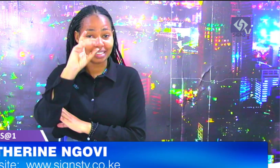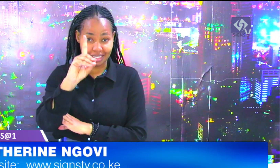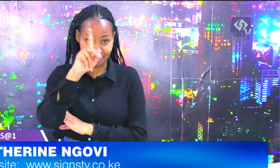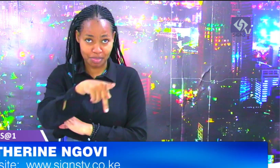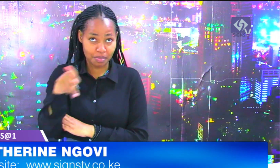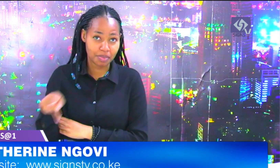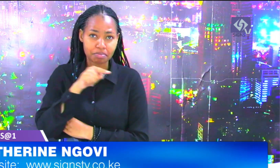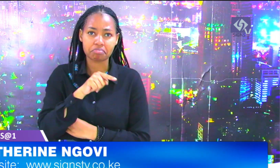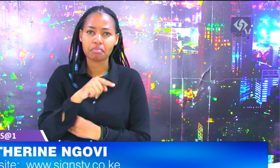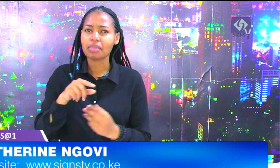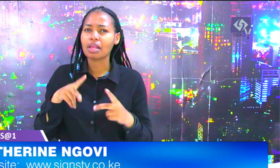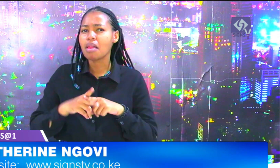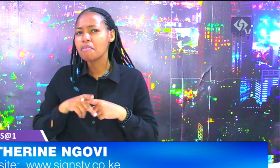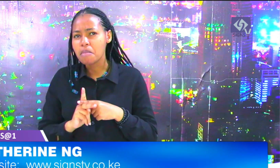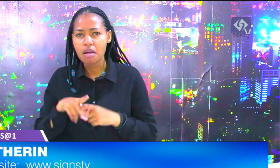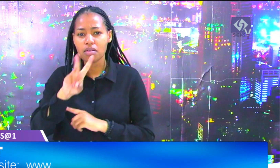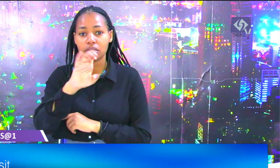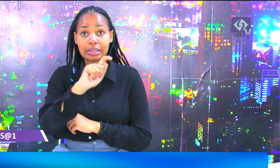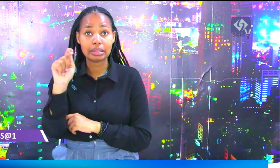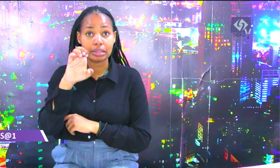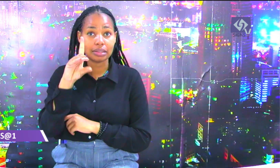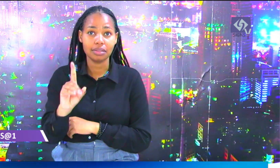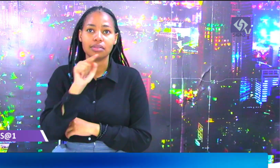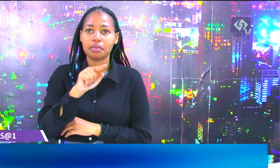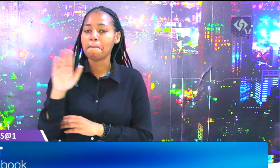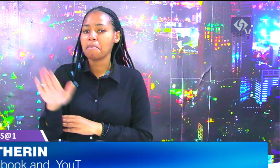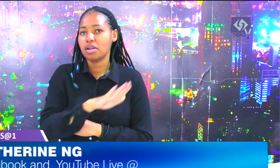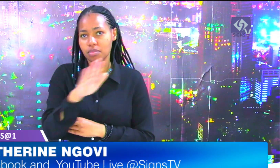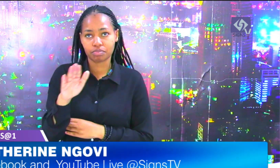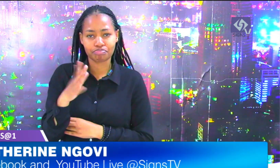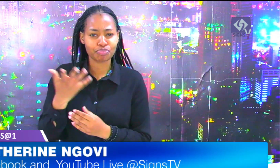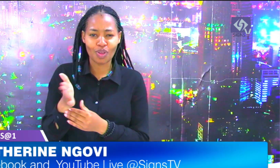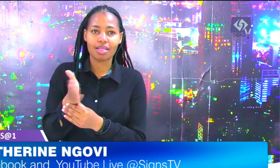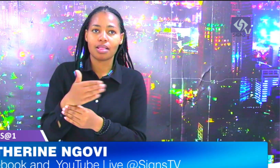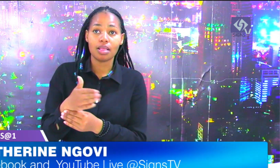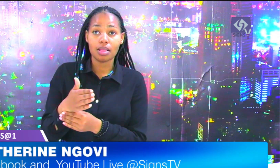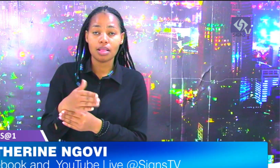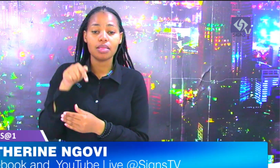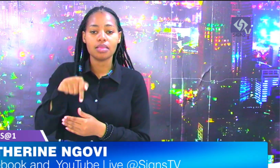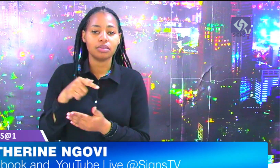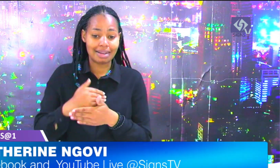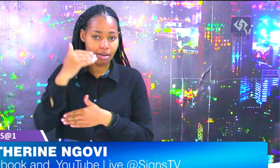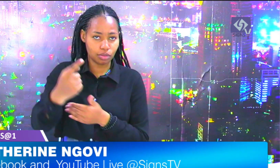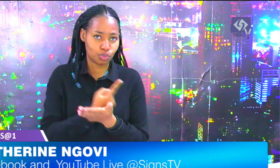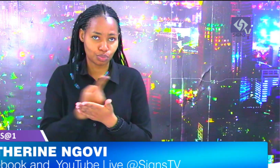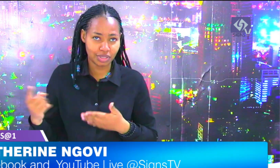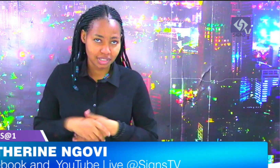He is currently the Assistant Director of Public Prosecutions. The vetting will be conducted by